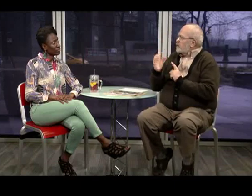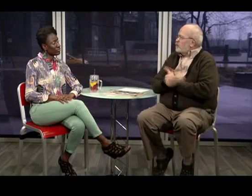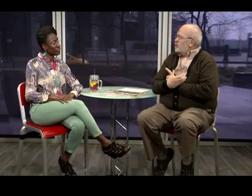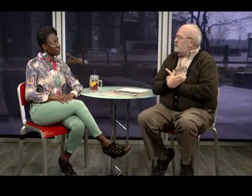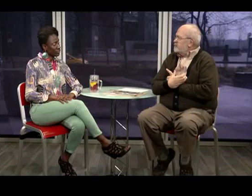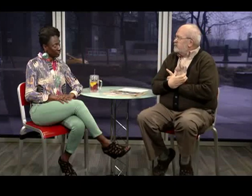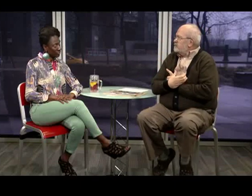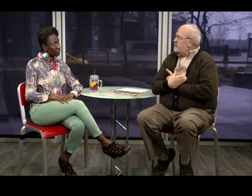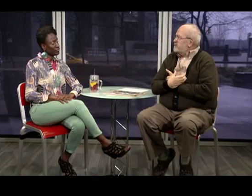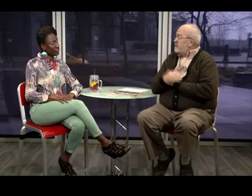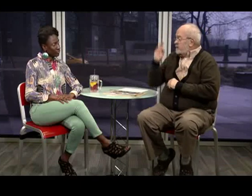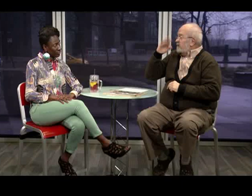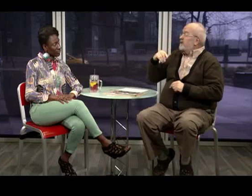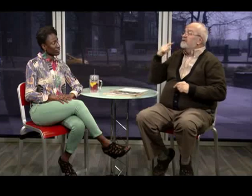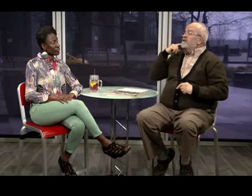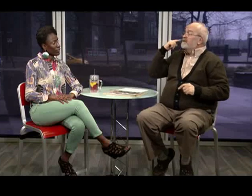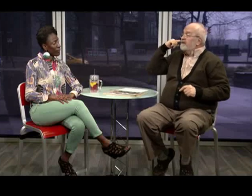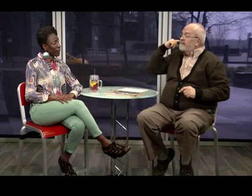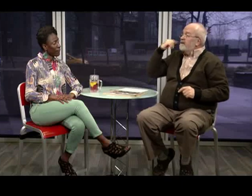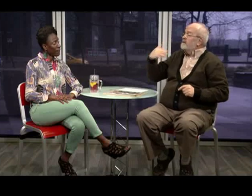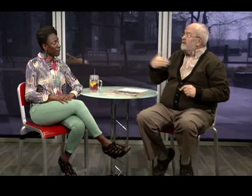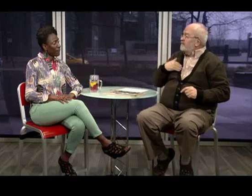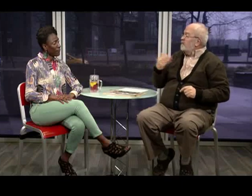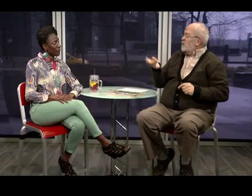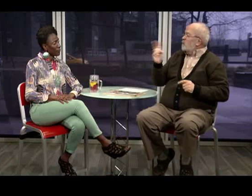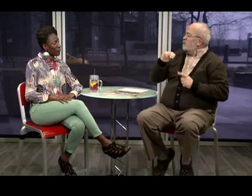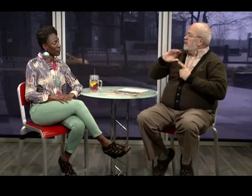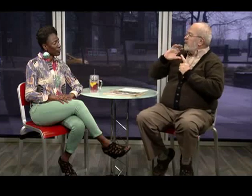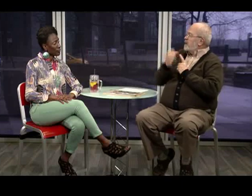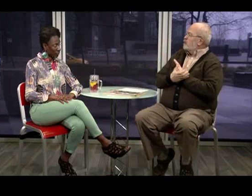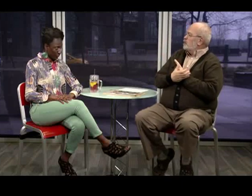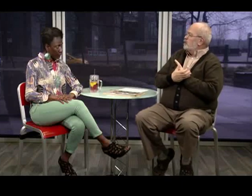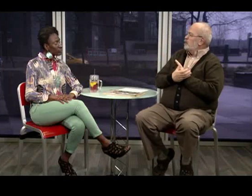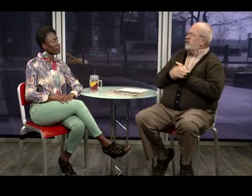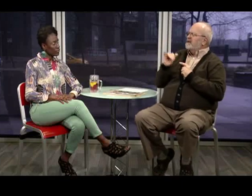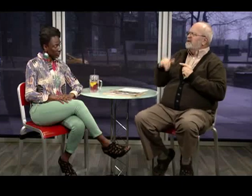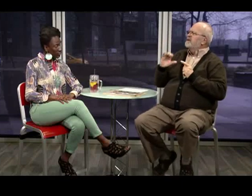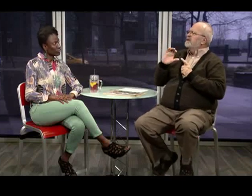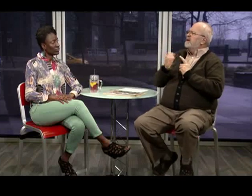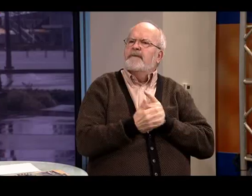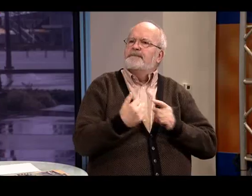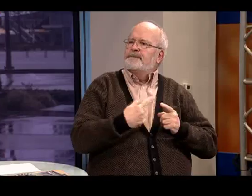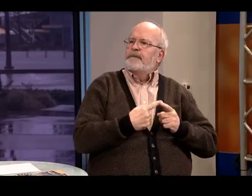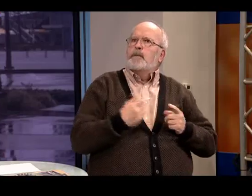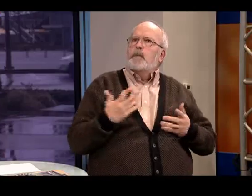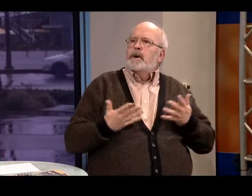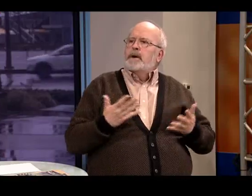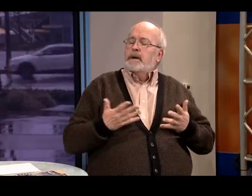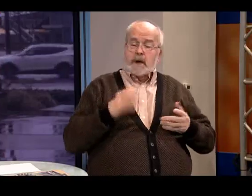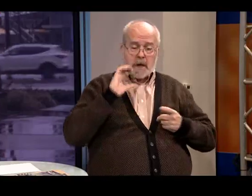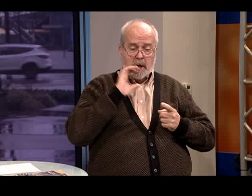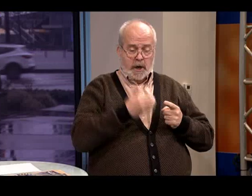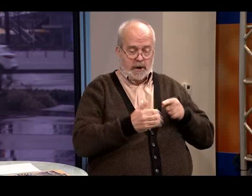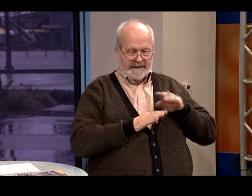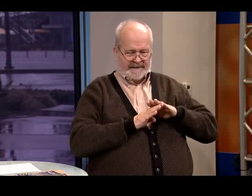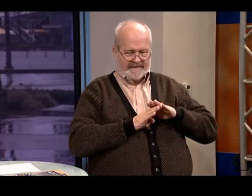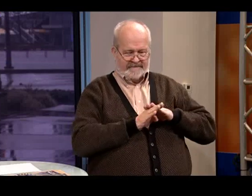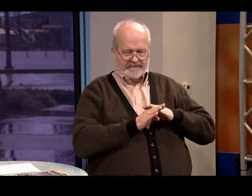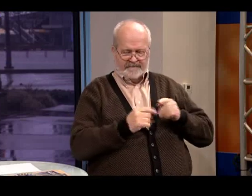wanted cultural respect and to be seen as equals. Deaf people do have their own culture, and that